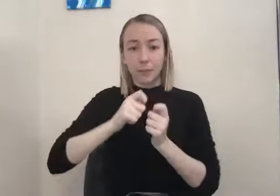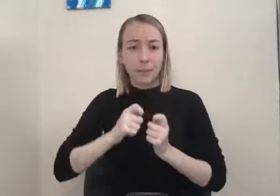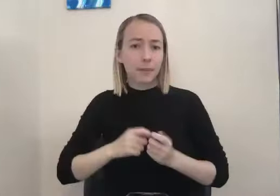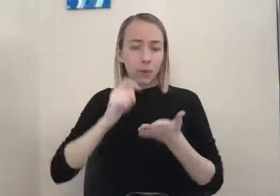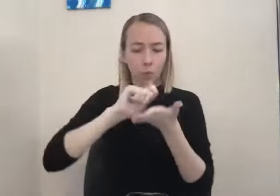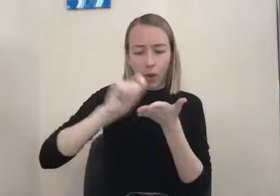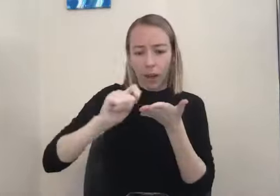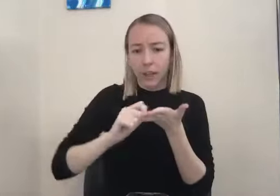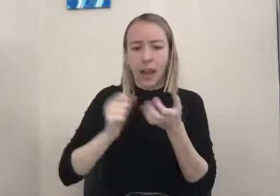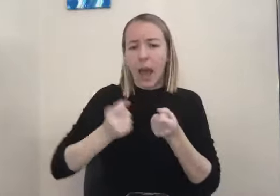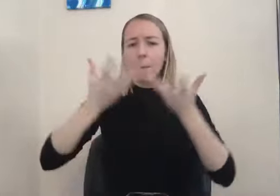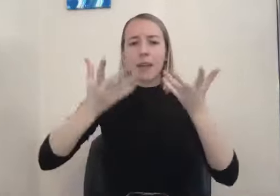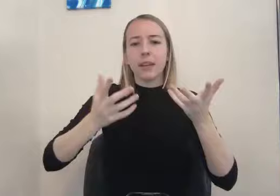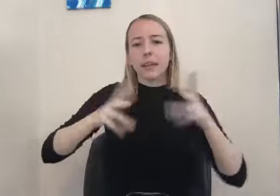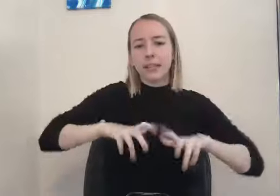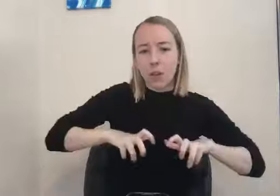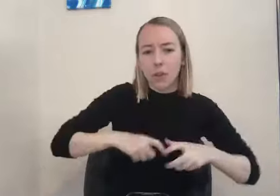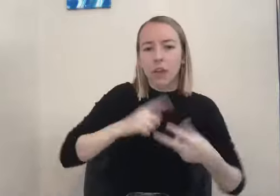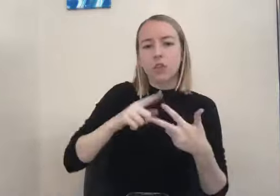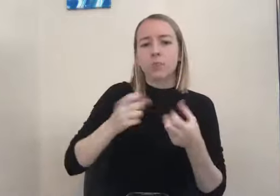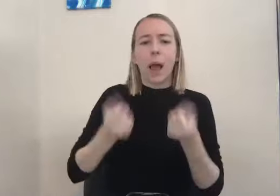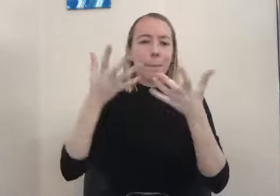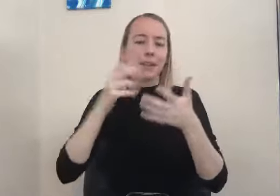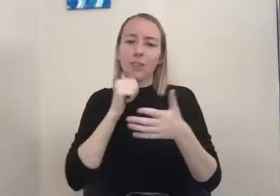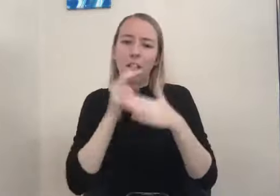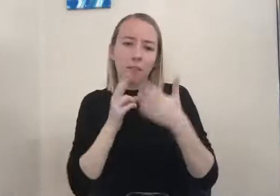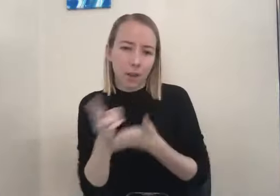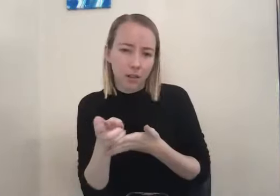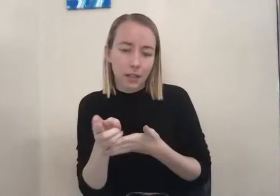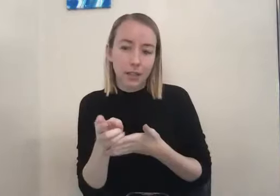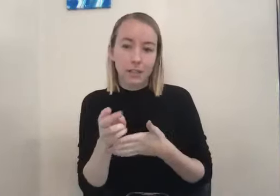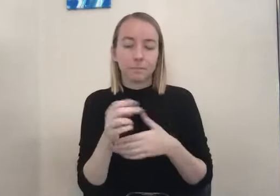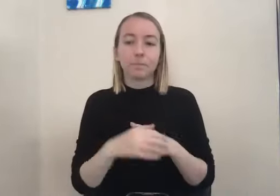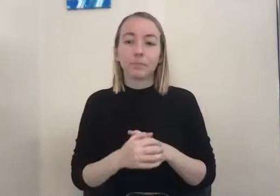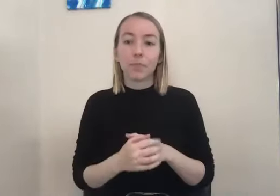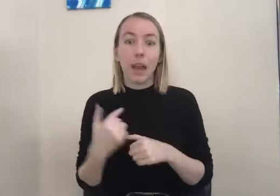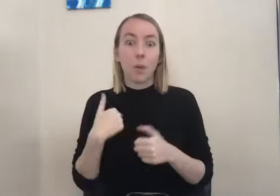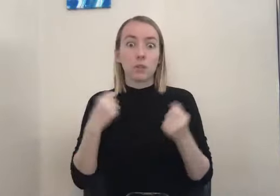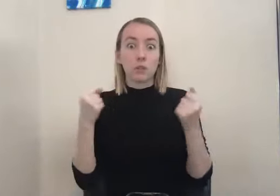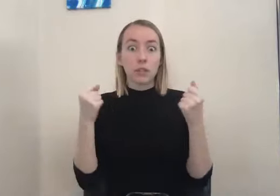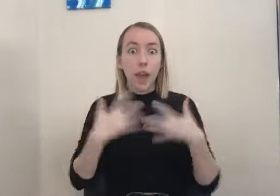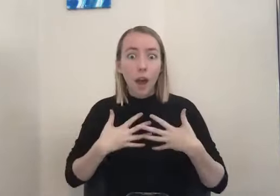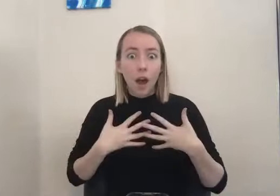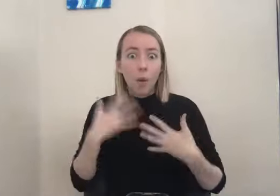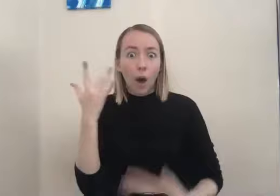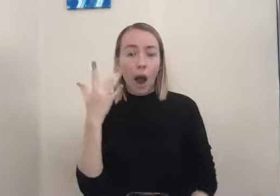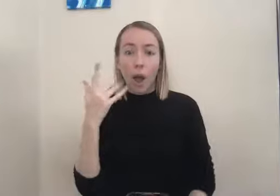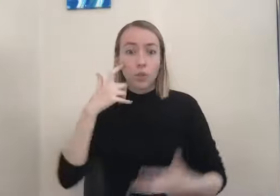sometimes. I've got to push all that stuff aside sometimes. But I was really glad to discover that my character defects, I could marry up